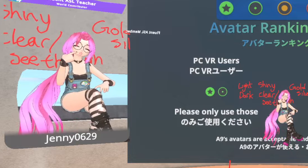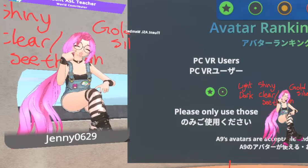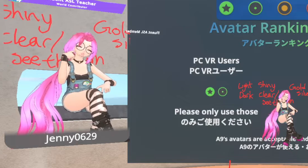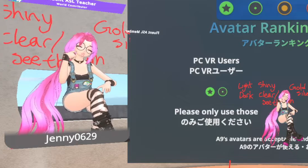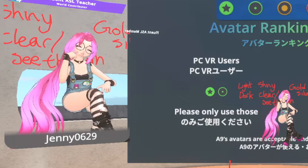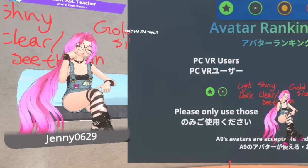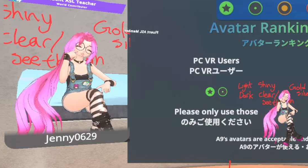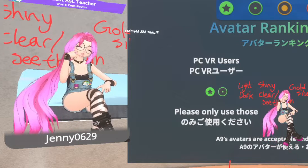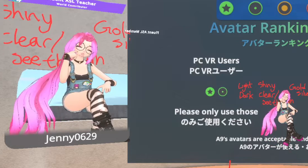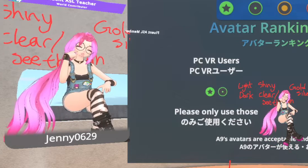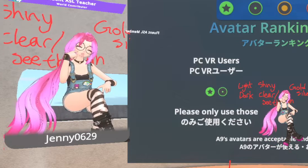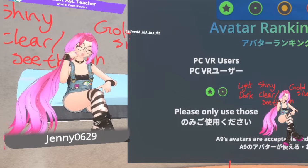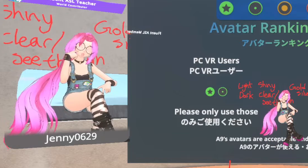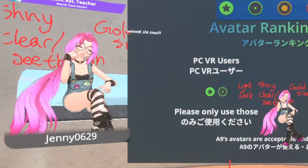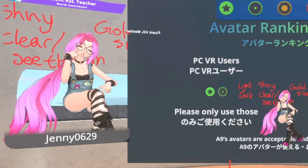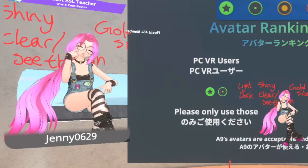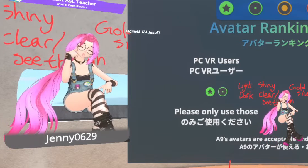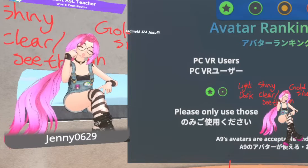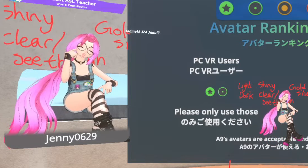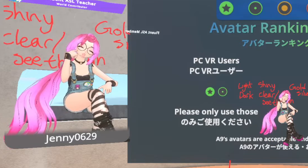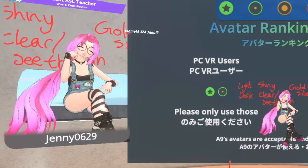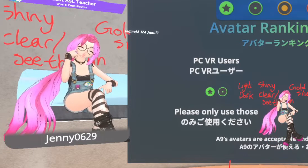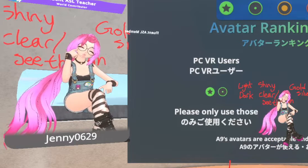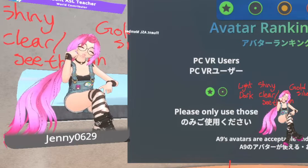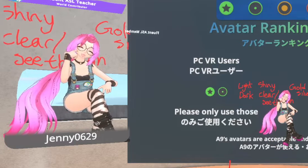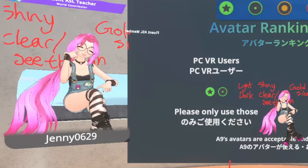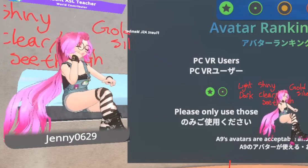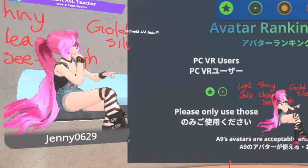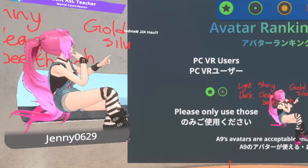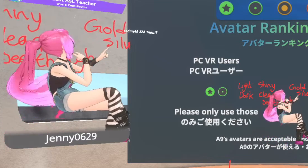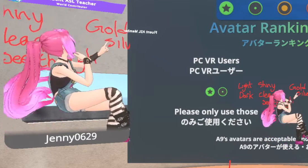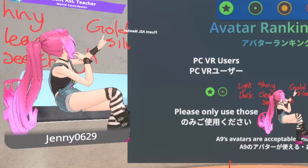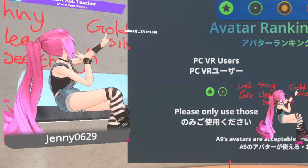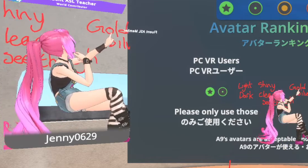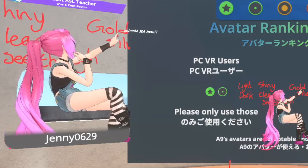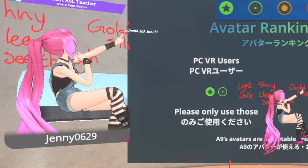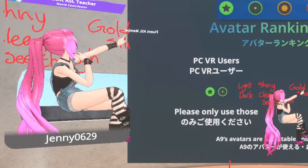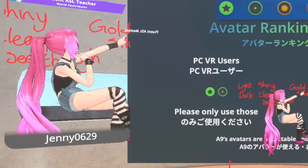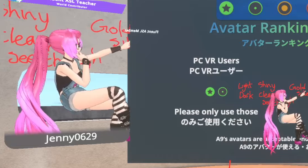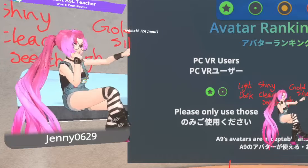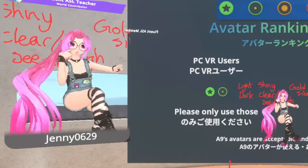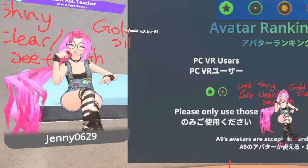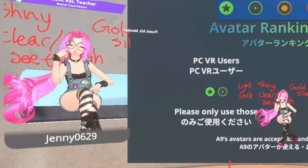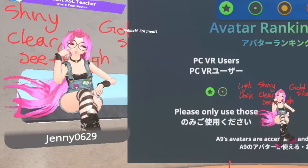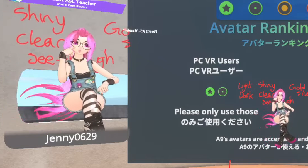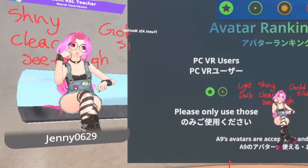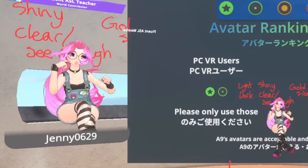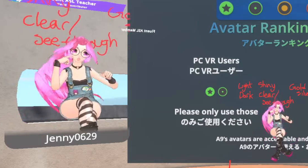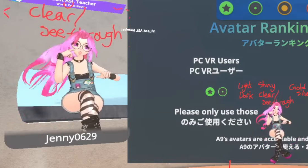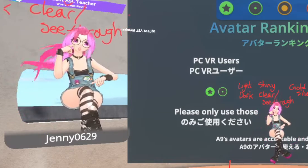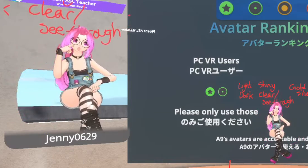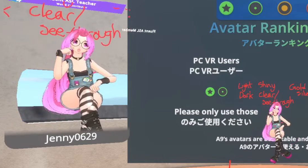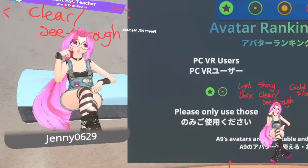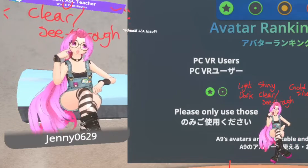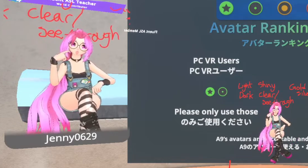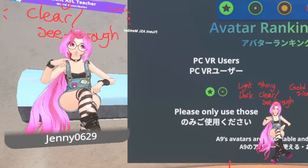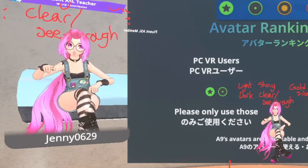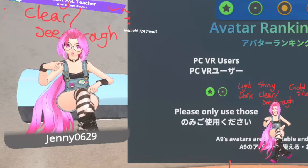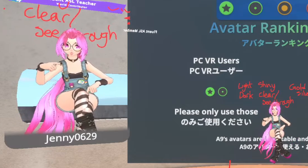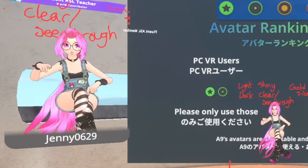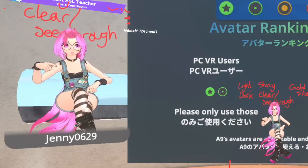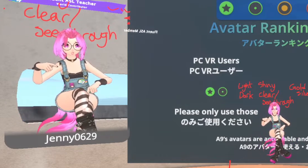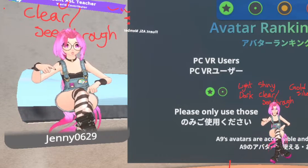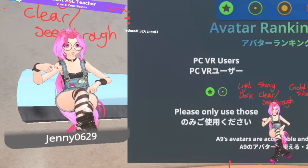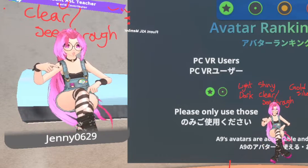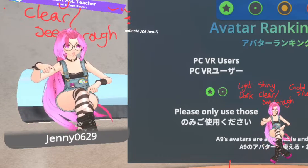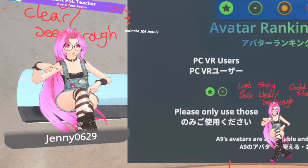cheek. You're literally gonna touch in your cheek as if you're pointing to your molar. Okay. And then for gold, you're gonna touch your cheek and then go out